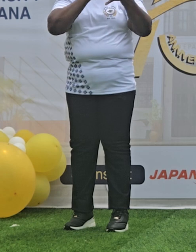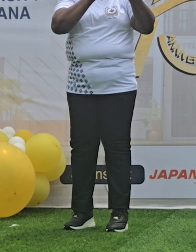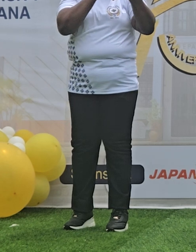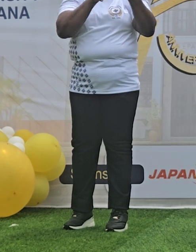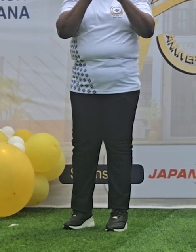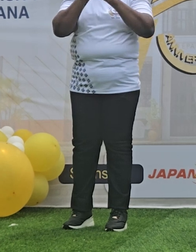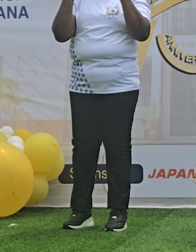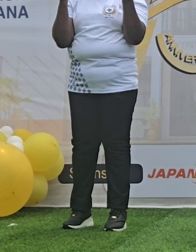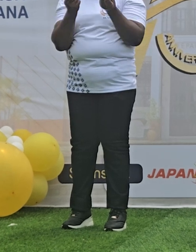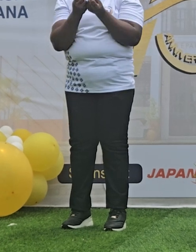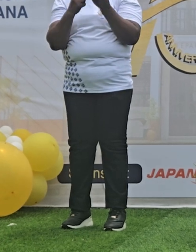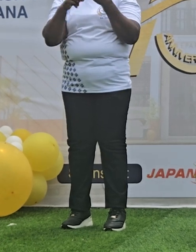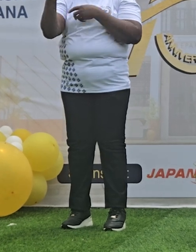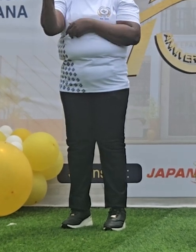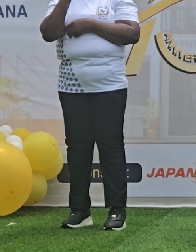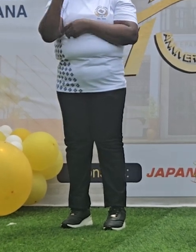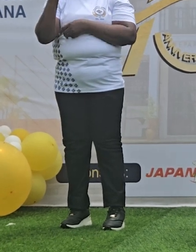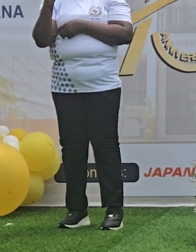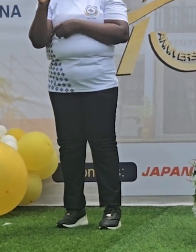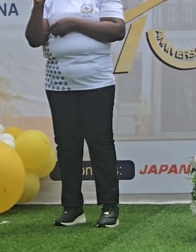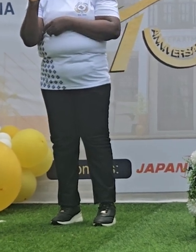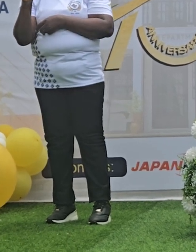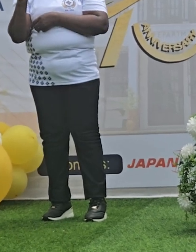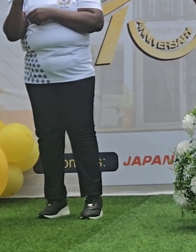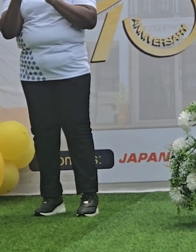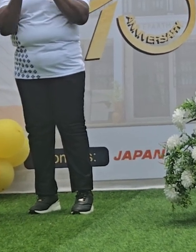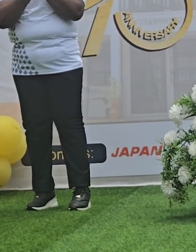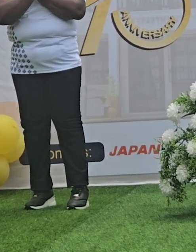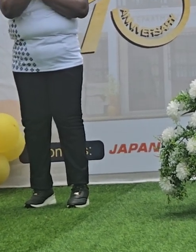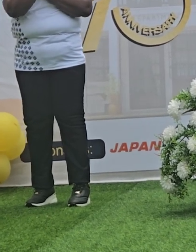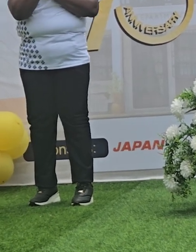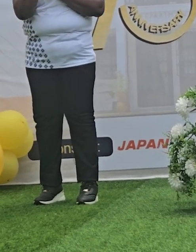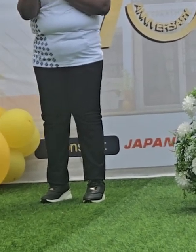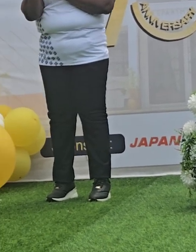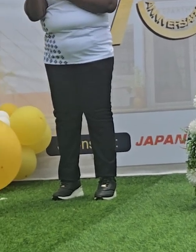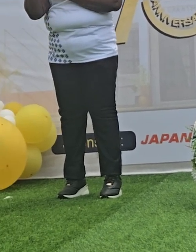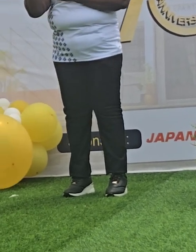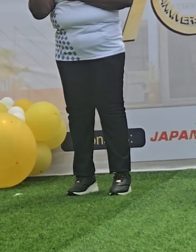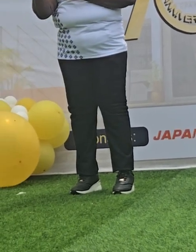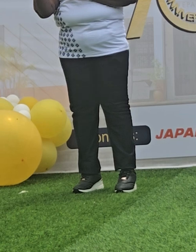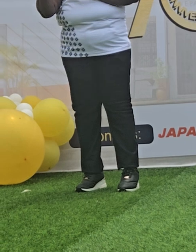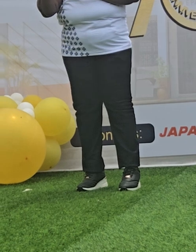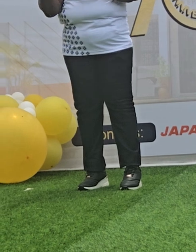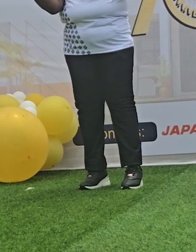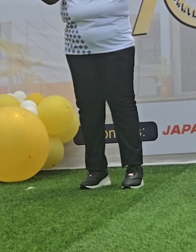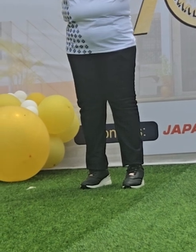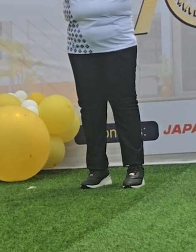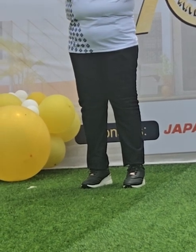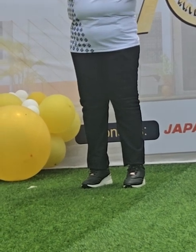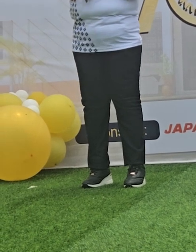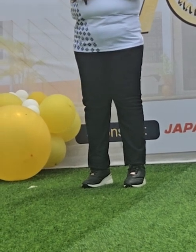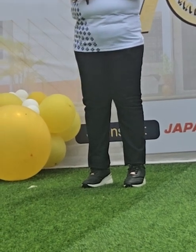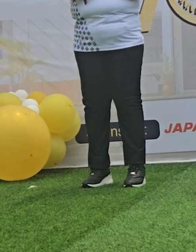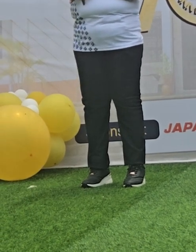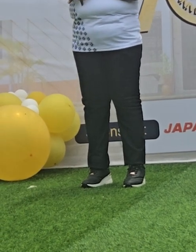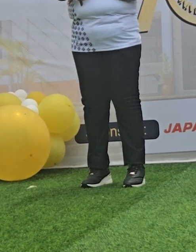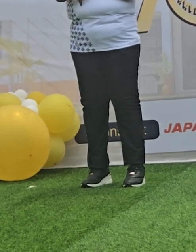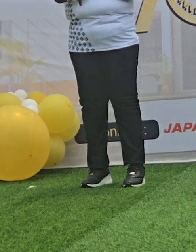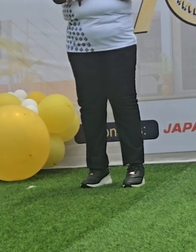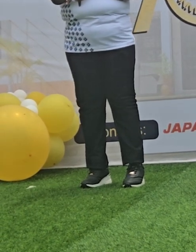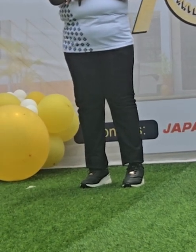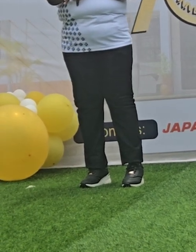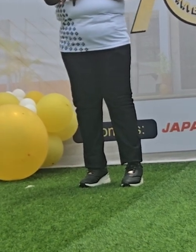at 420. By 1997, this increased to 900